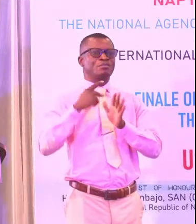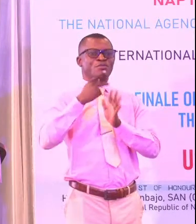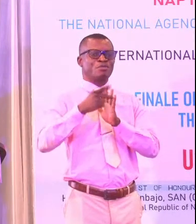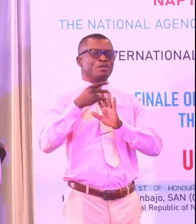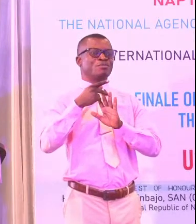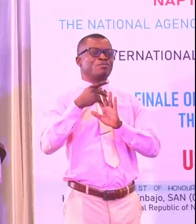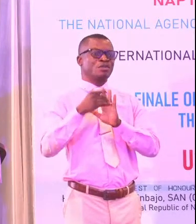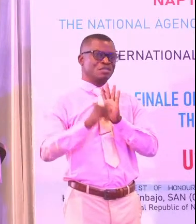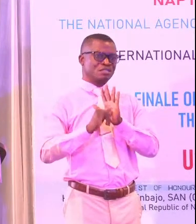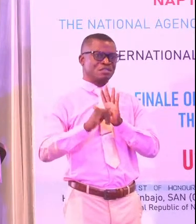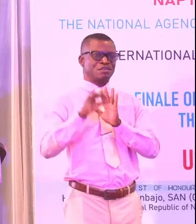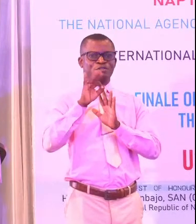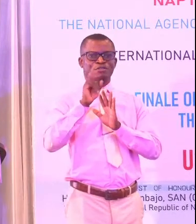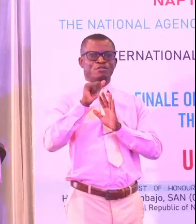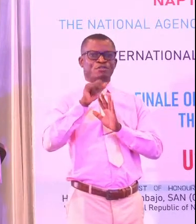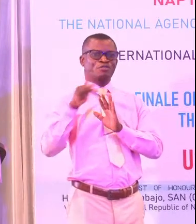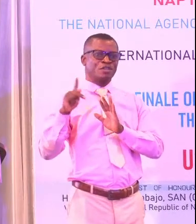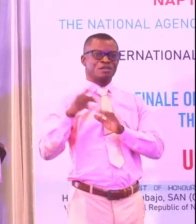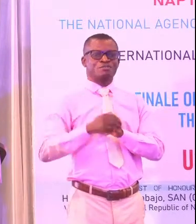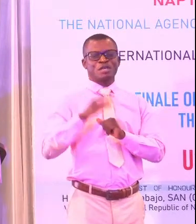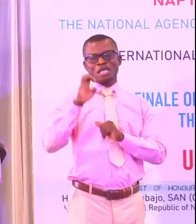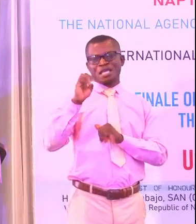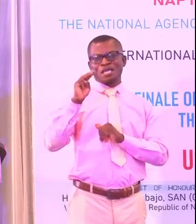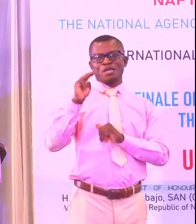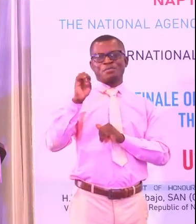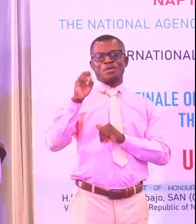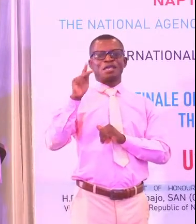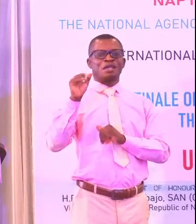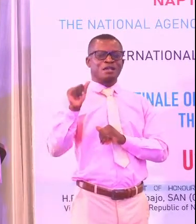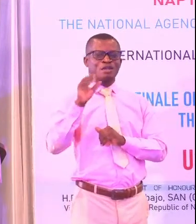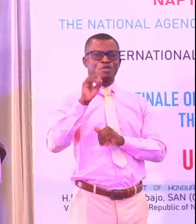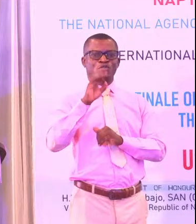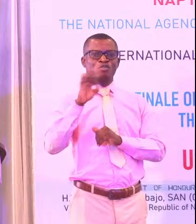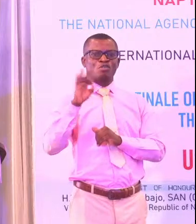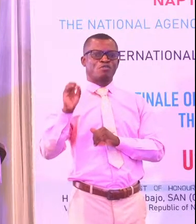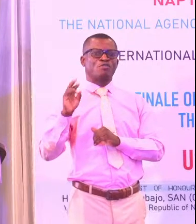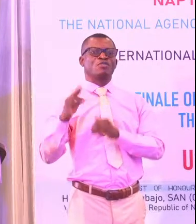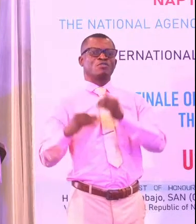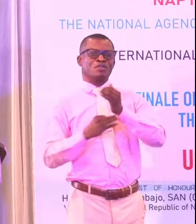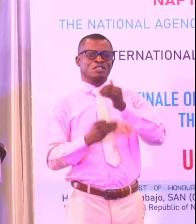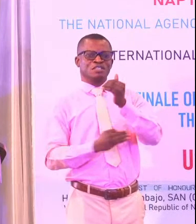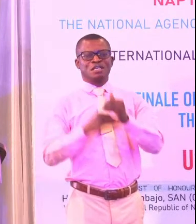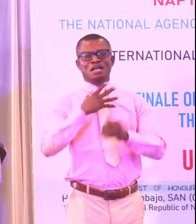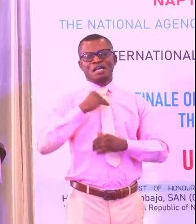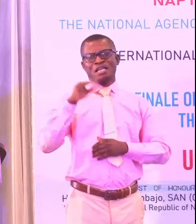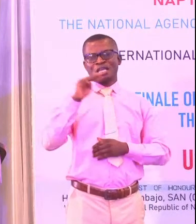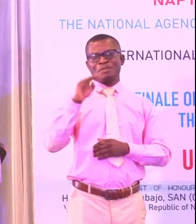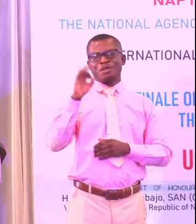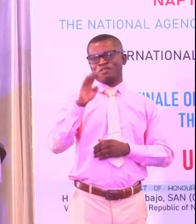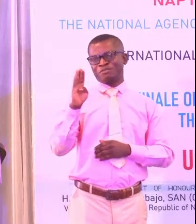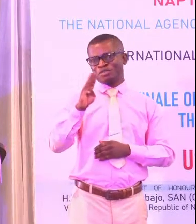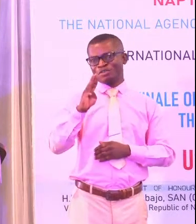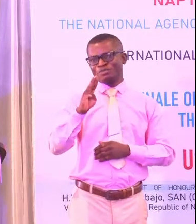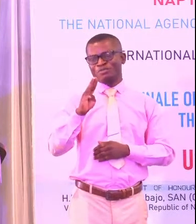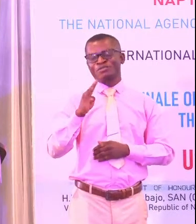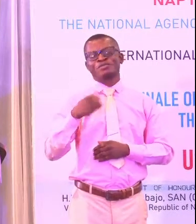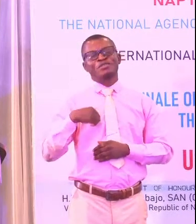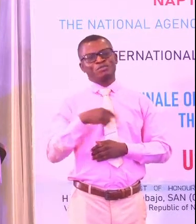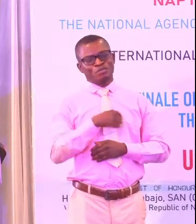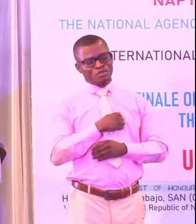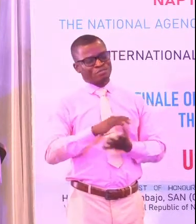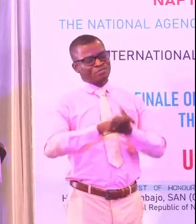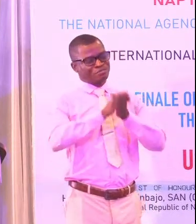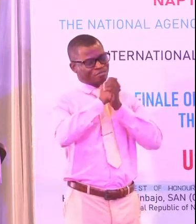FIAB, Steinmaker Offer Foundation, and Fortem Microfinance Institution. We owe these partners a ton